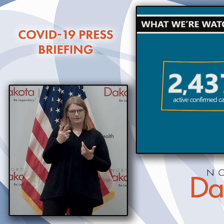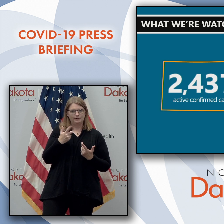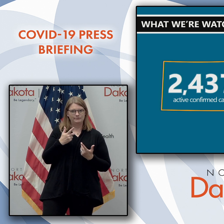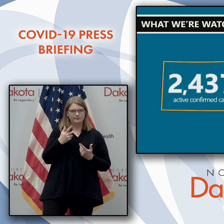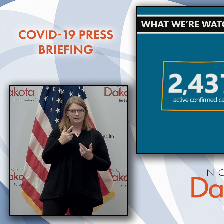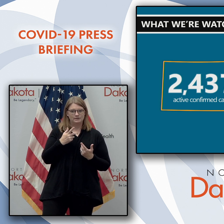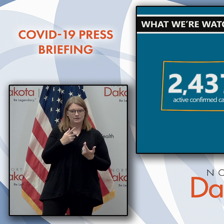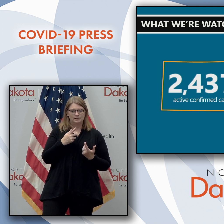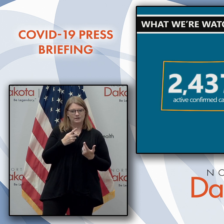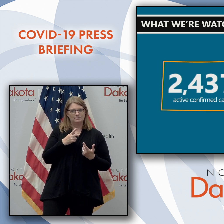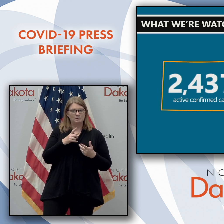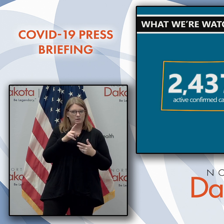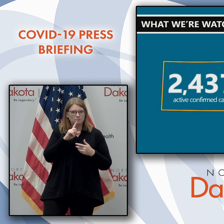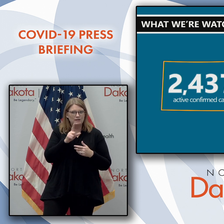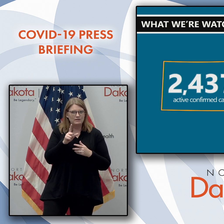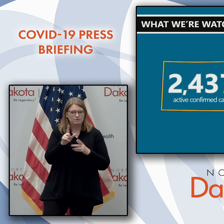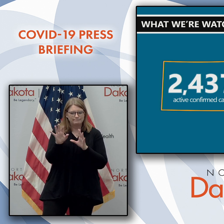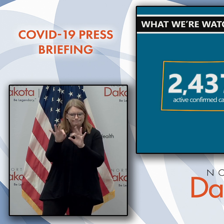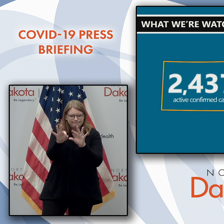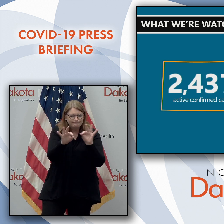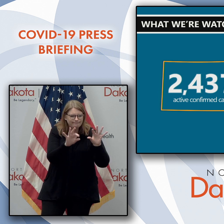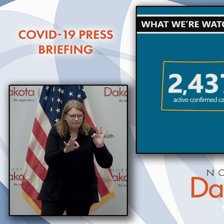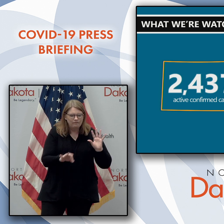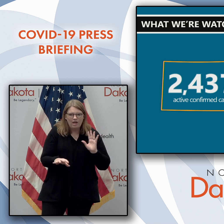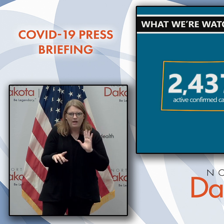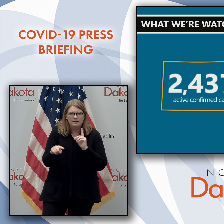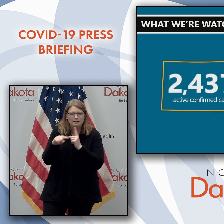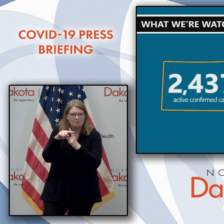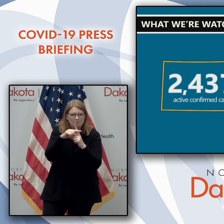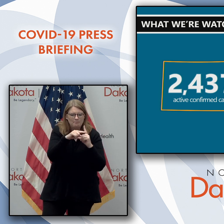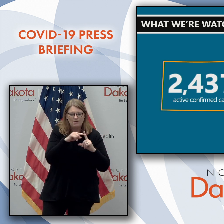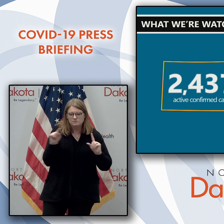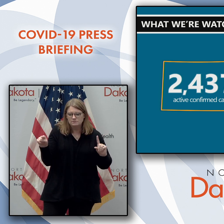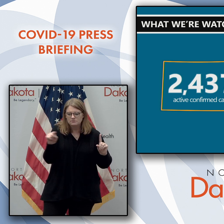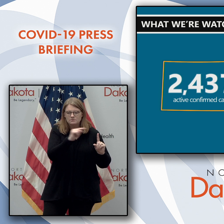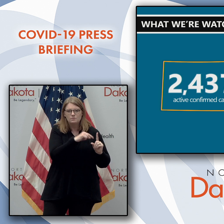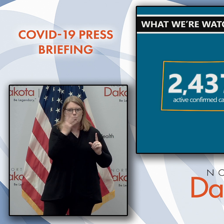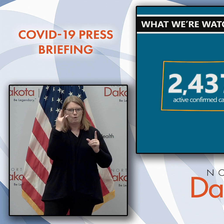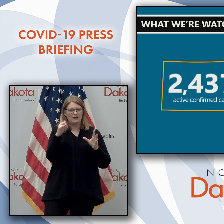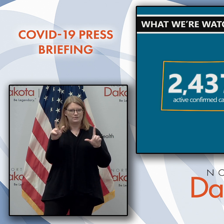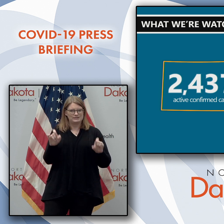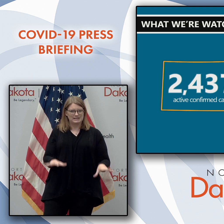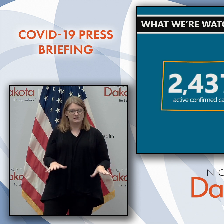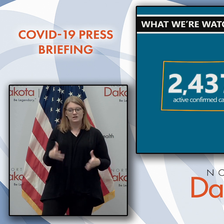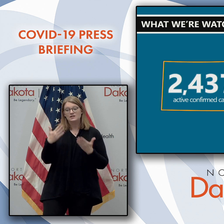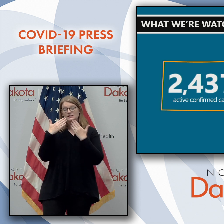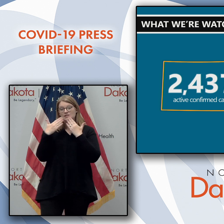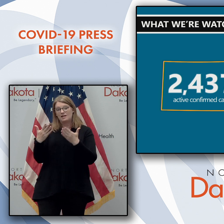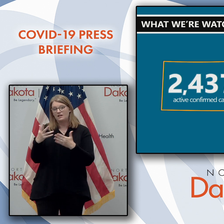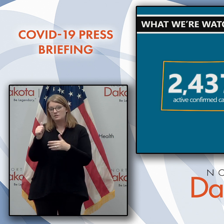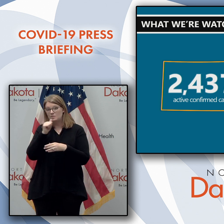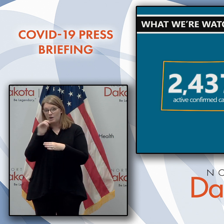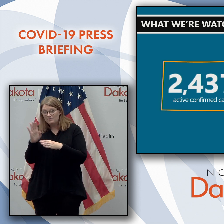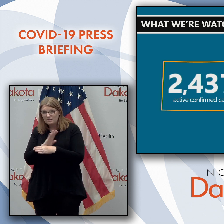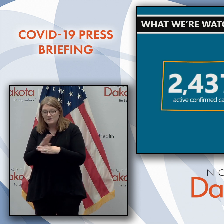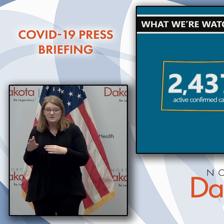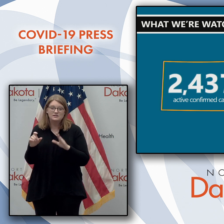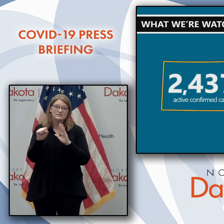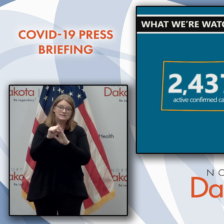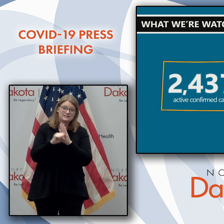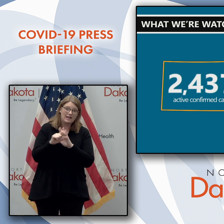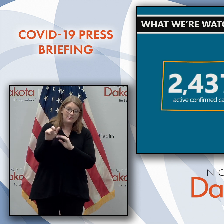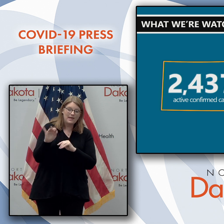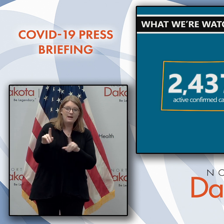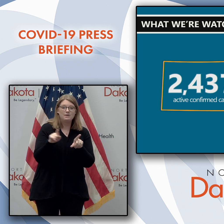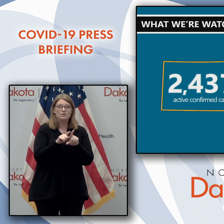job of testing. So thanks to everybody from the National Guard to the state lab and the private sector healthcare that's helping keep North Dakota